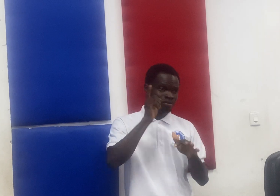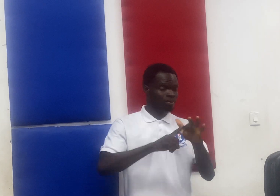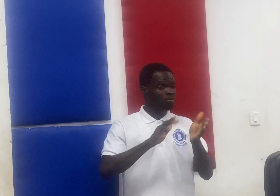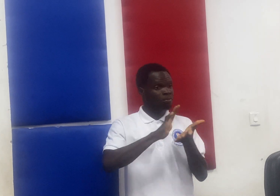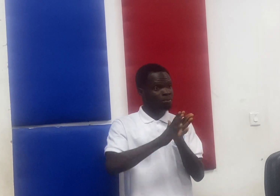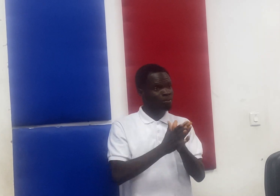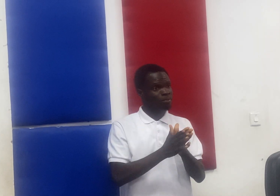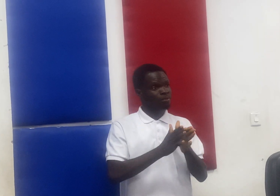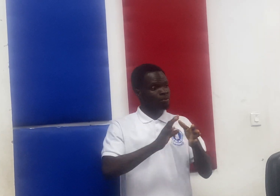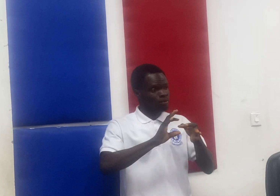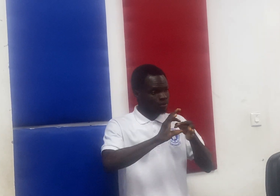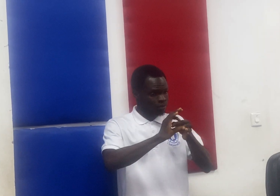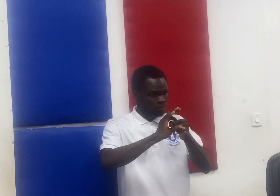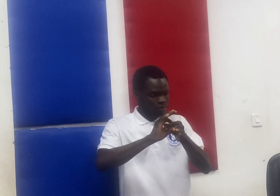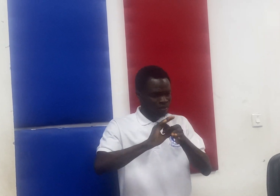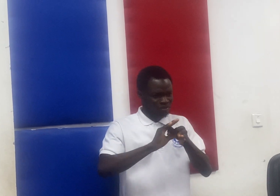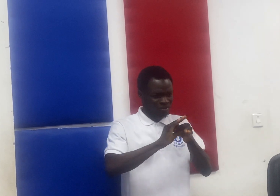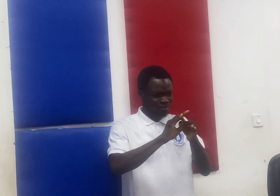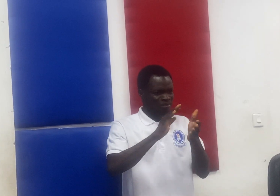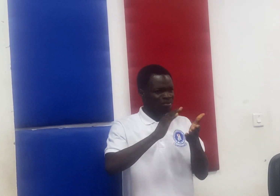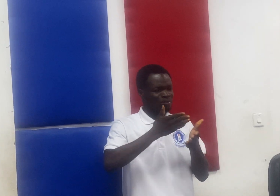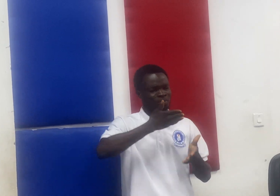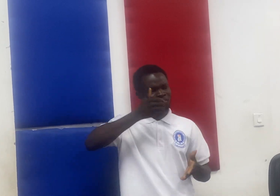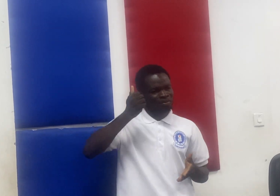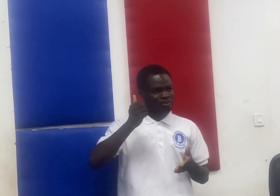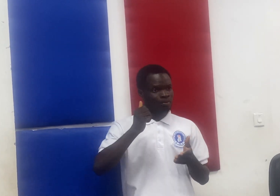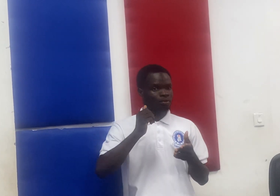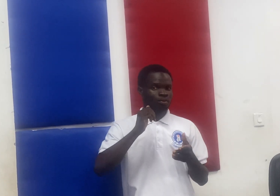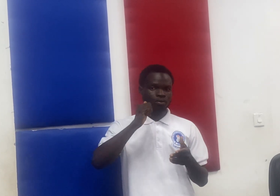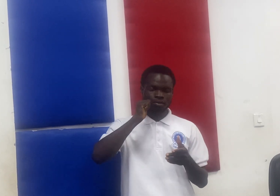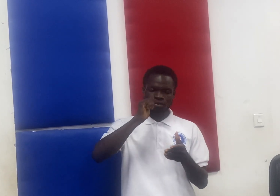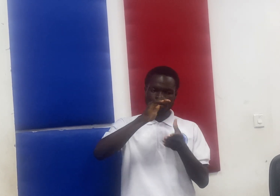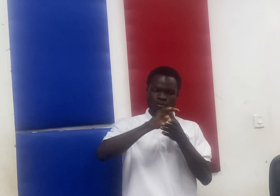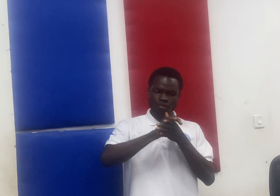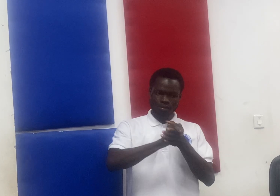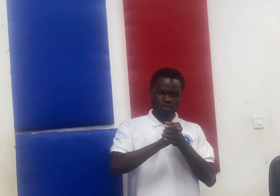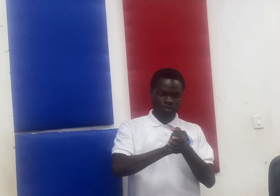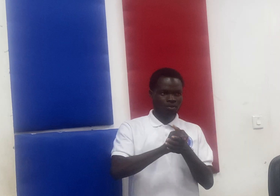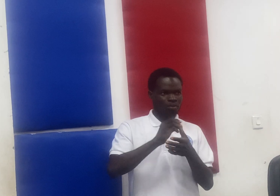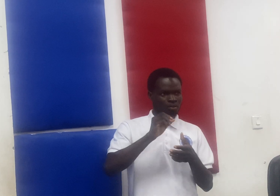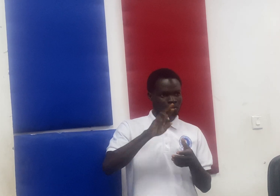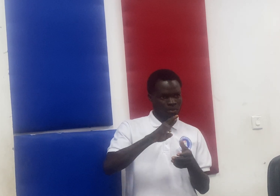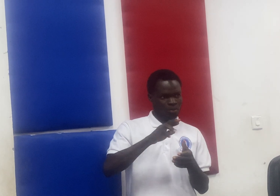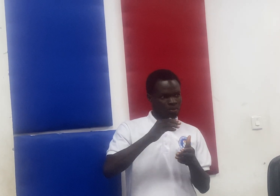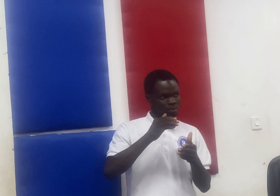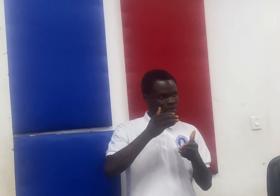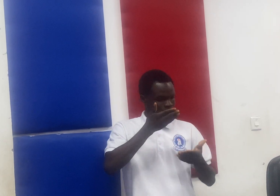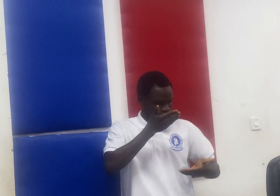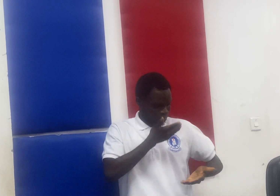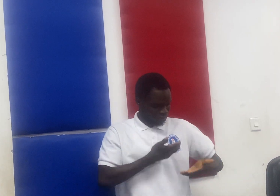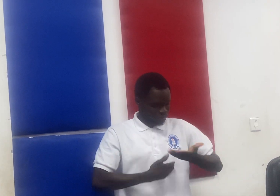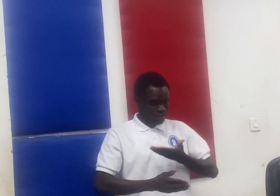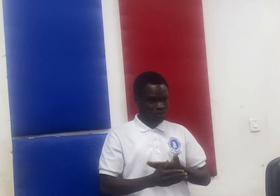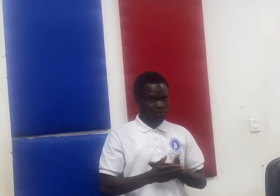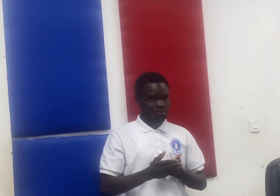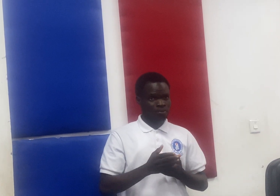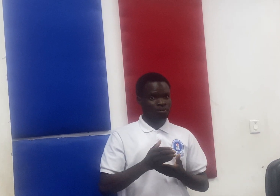partners, better wives, and then cannot even rear children. Rear children. I